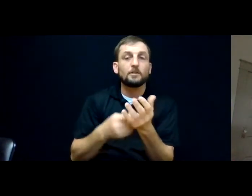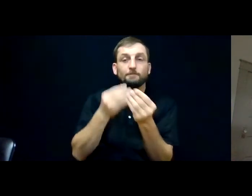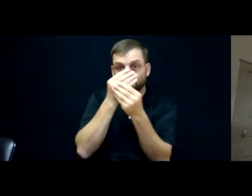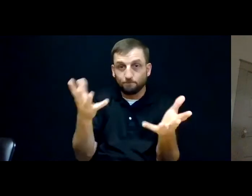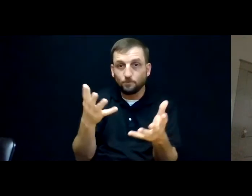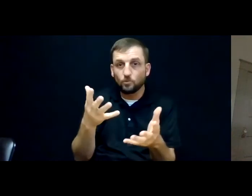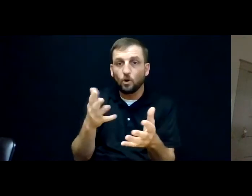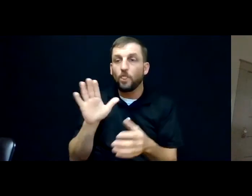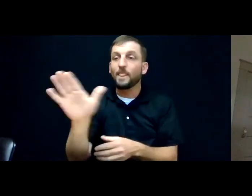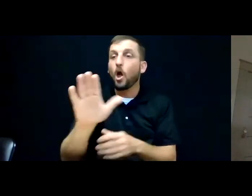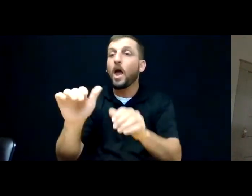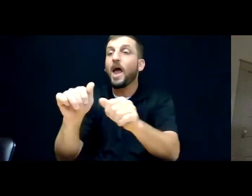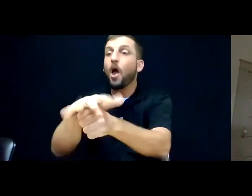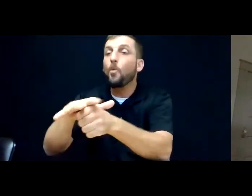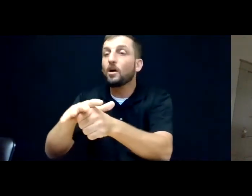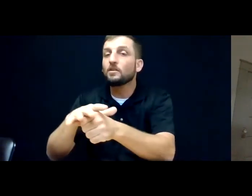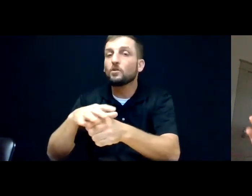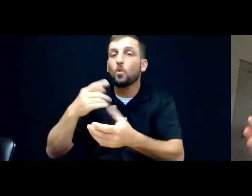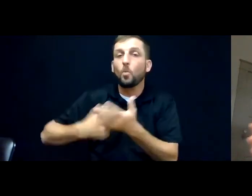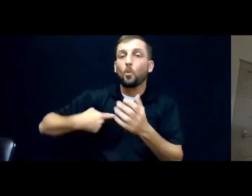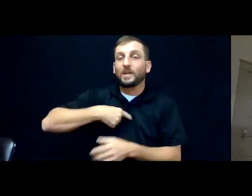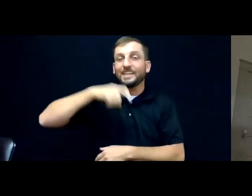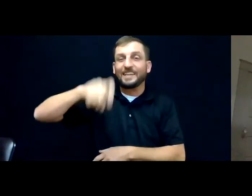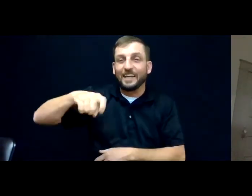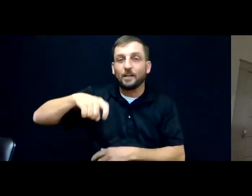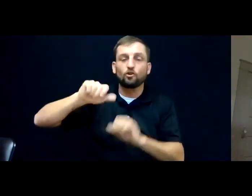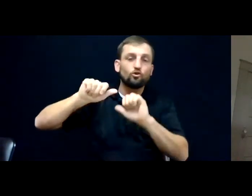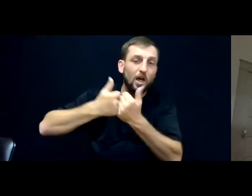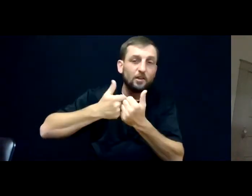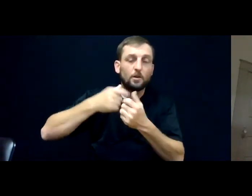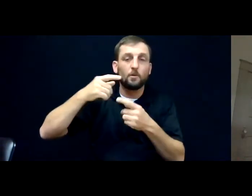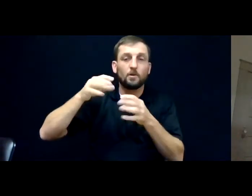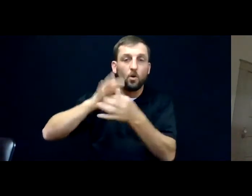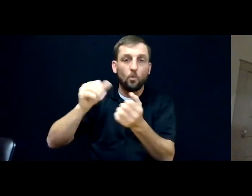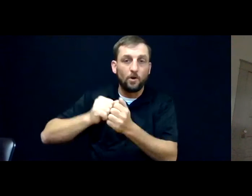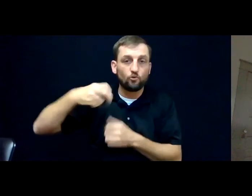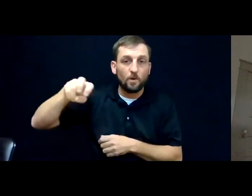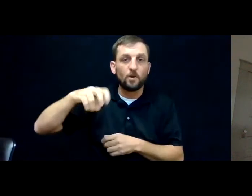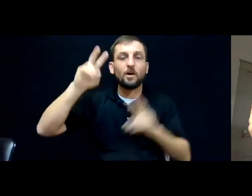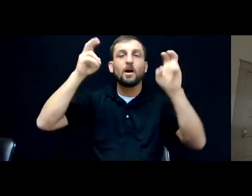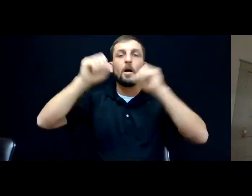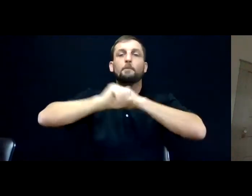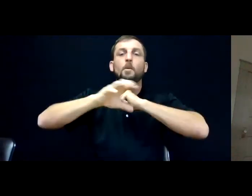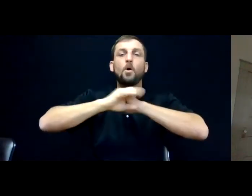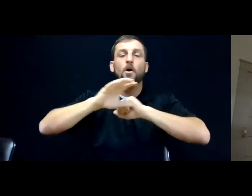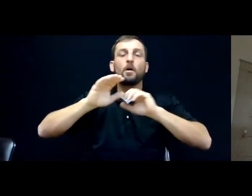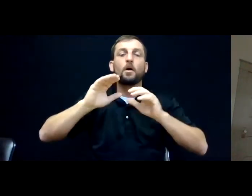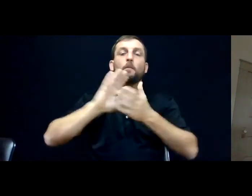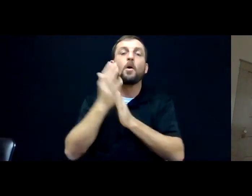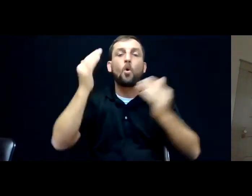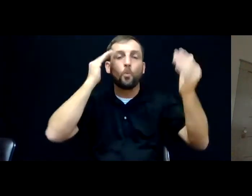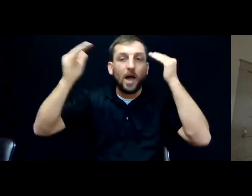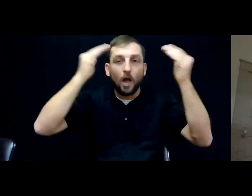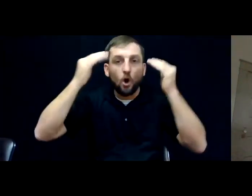facing transportation. In other words, it's all about promoting awareness, resources that are available, things that we need to continue to